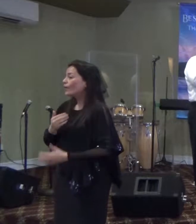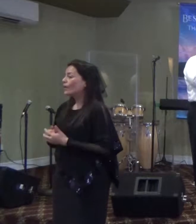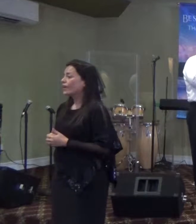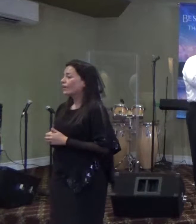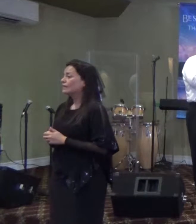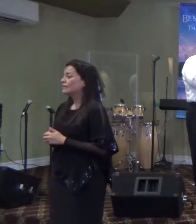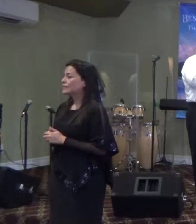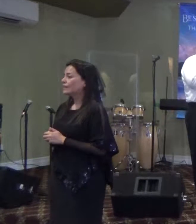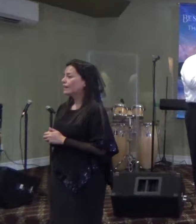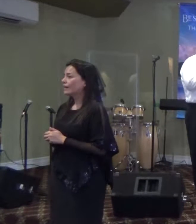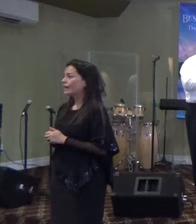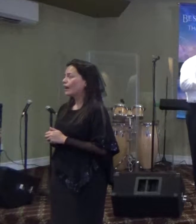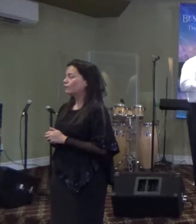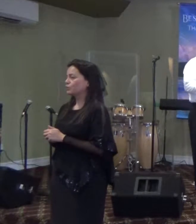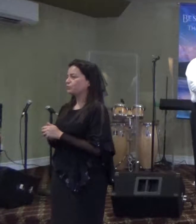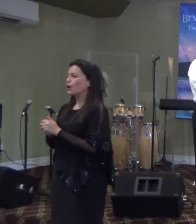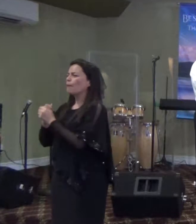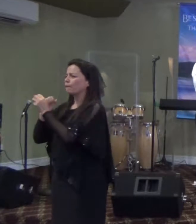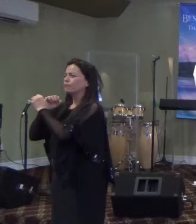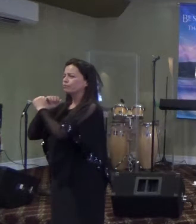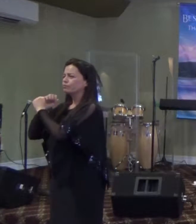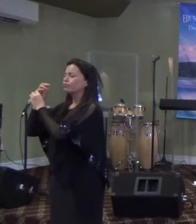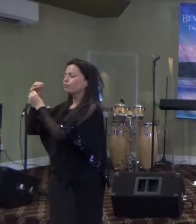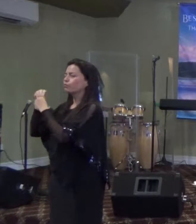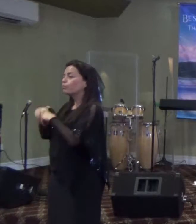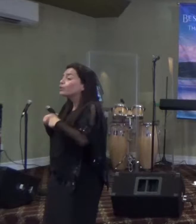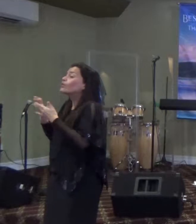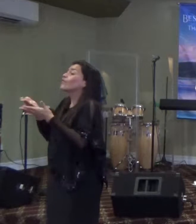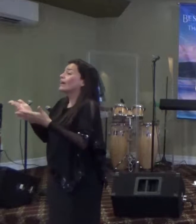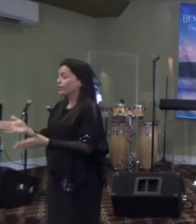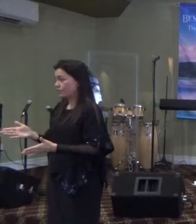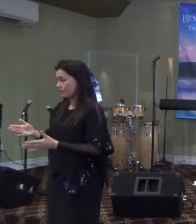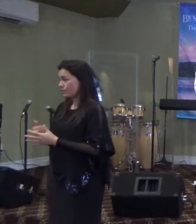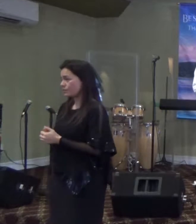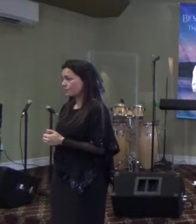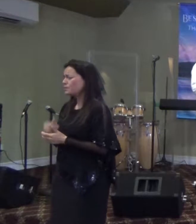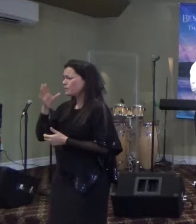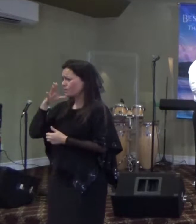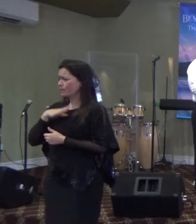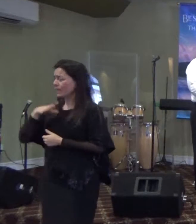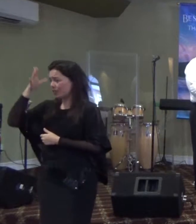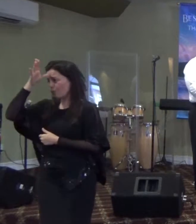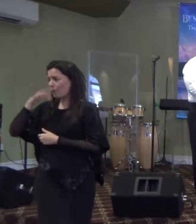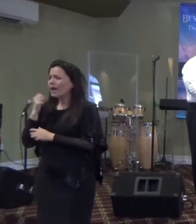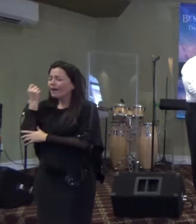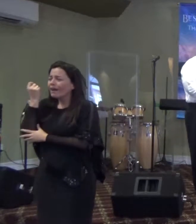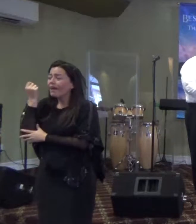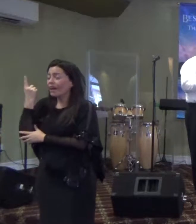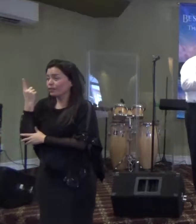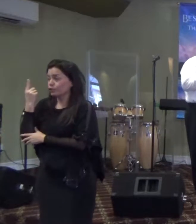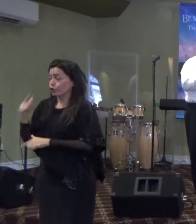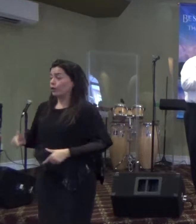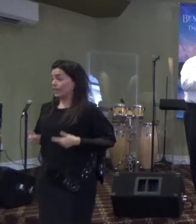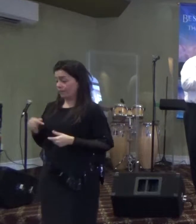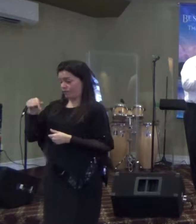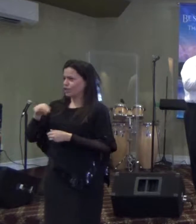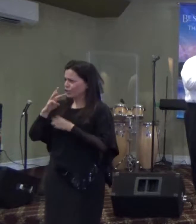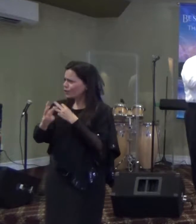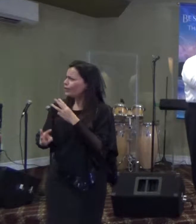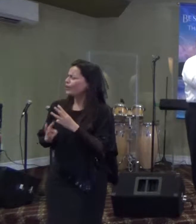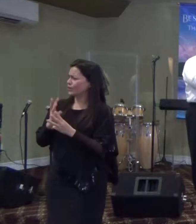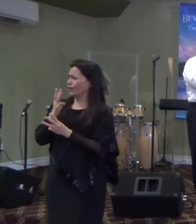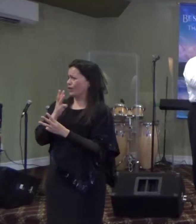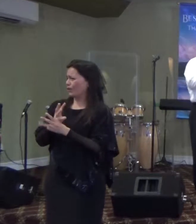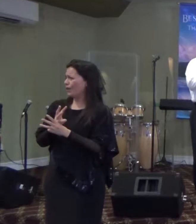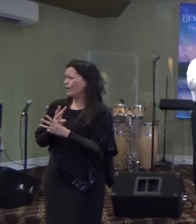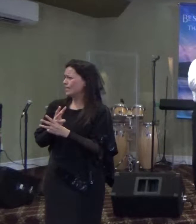of life. El hombre y la mujer ha The entendido man or woman have understood que la vida aquí en la that tierra life here on earth